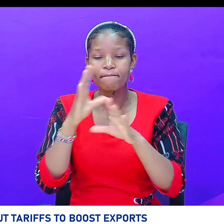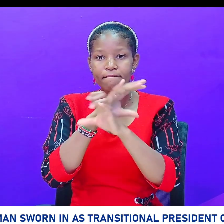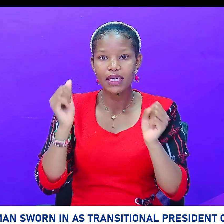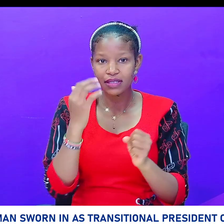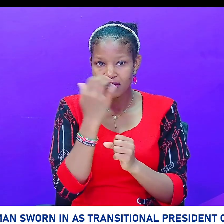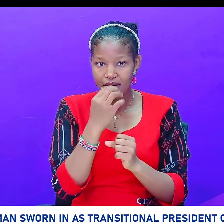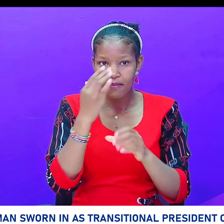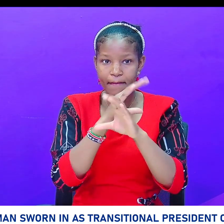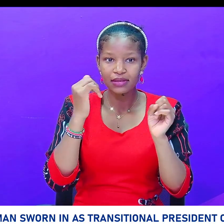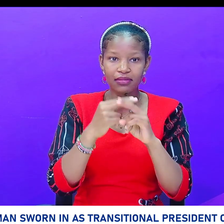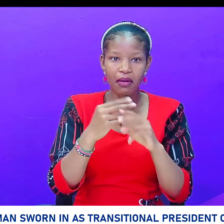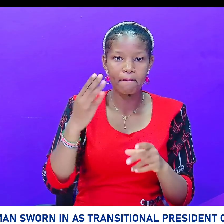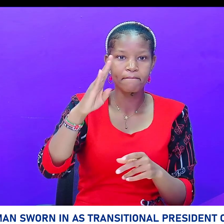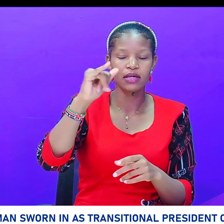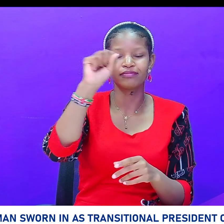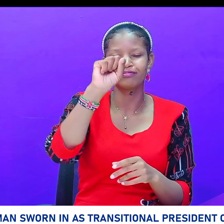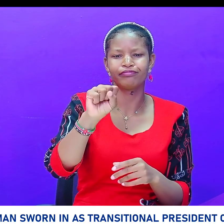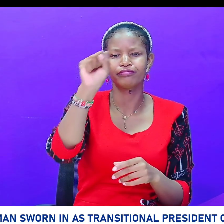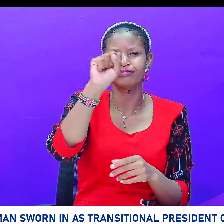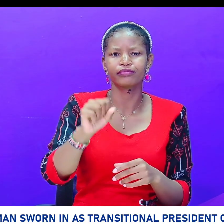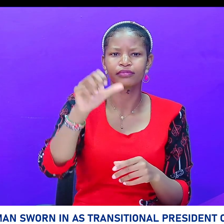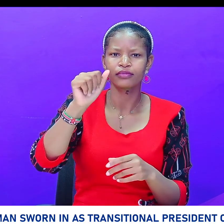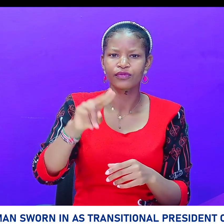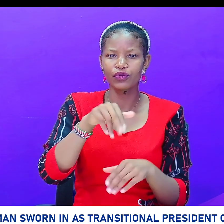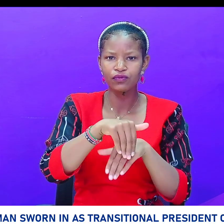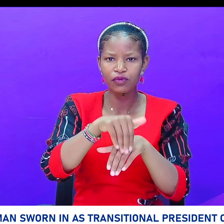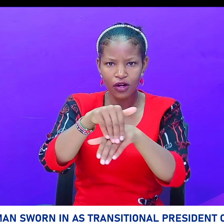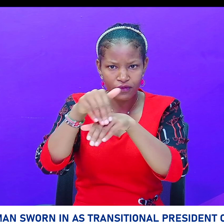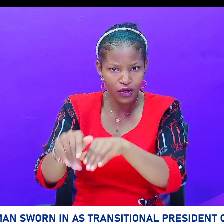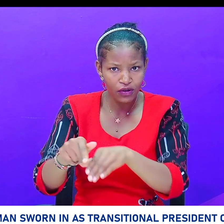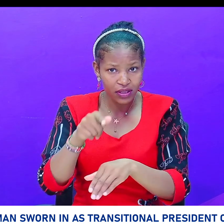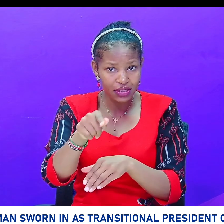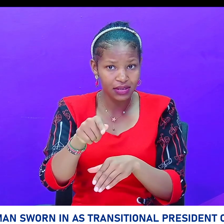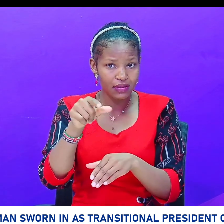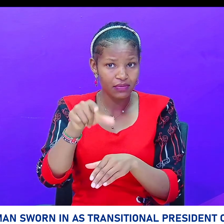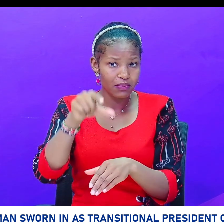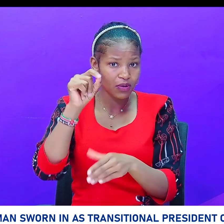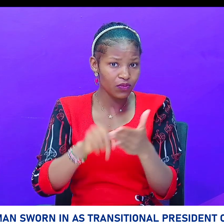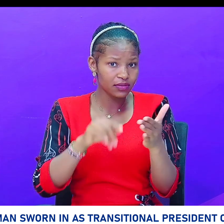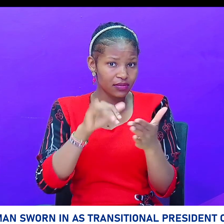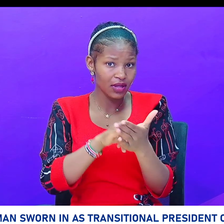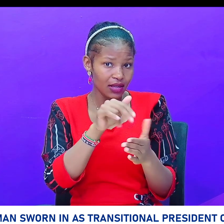of Guinea-Bissau following a military takeover that ousted President Umaro Sissoco